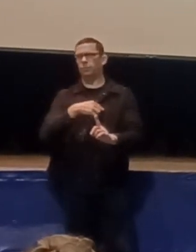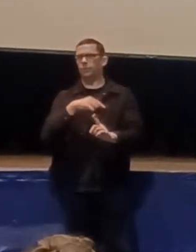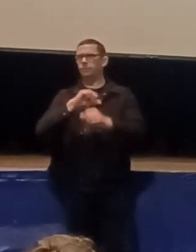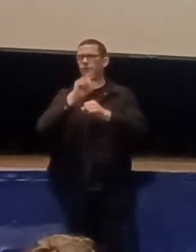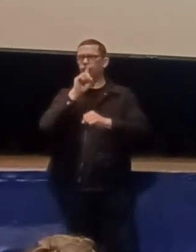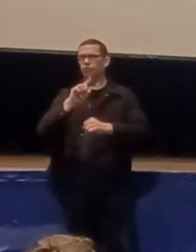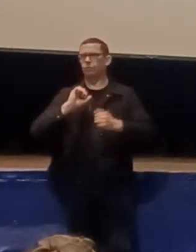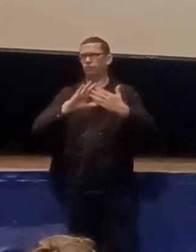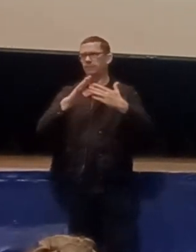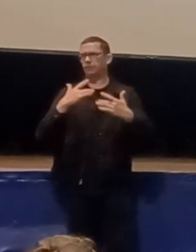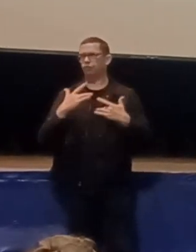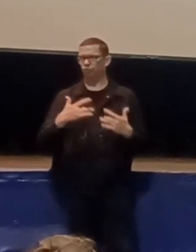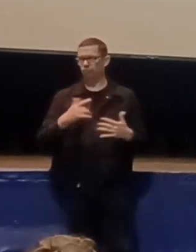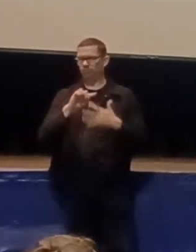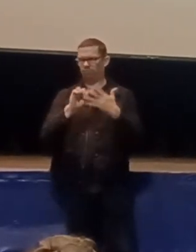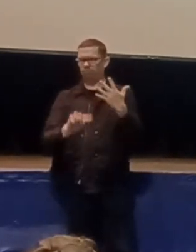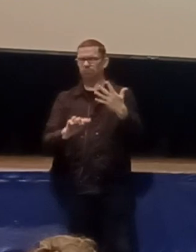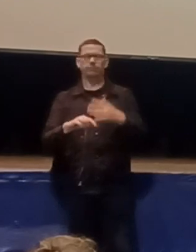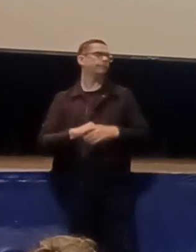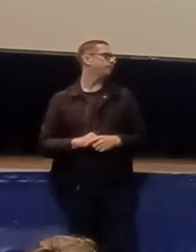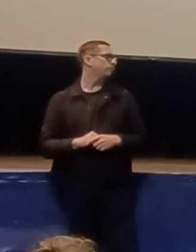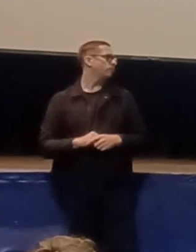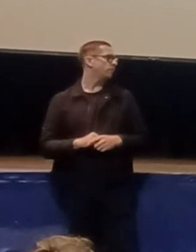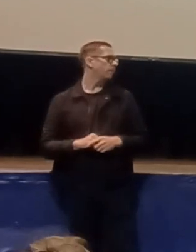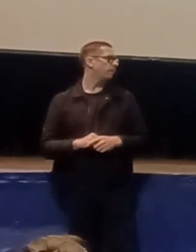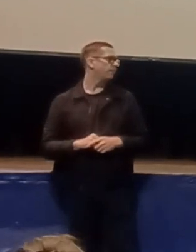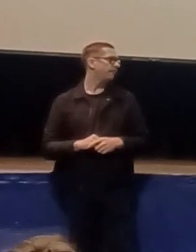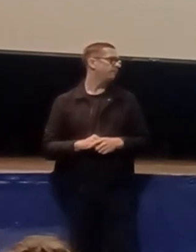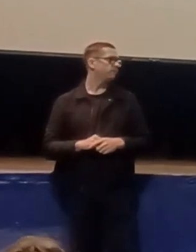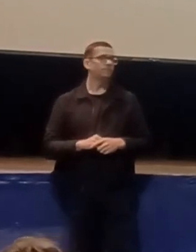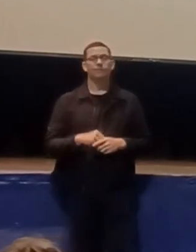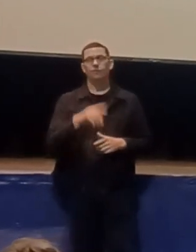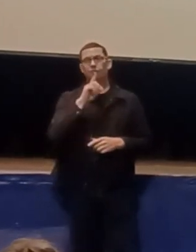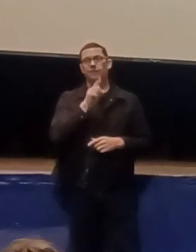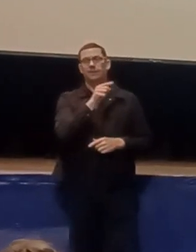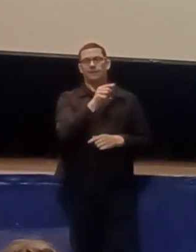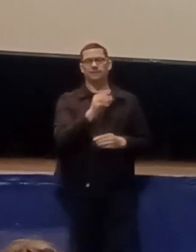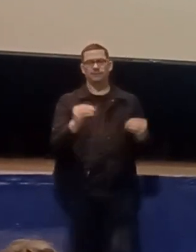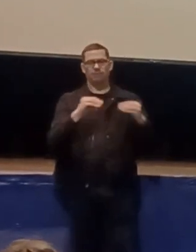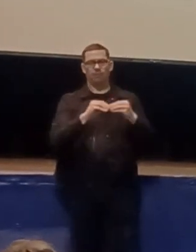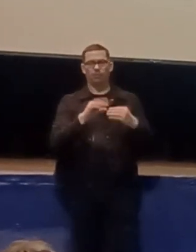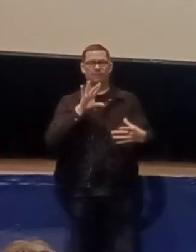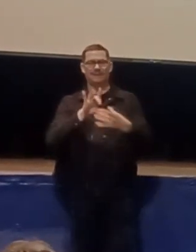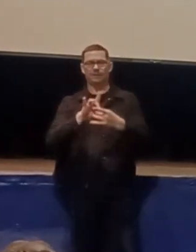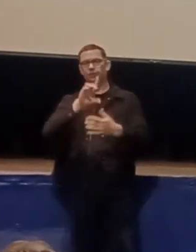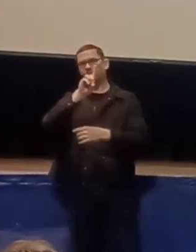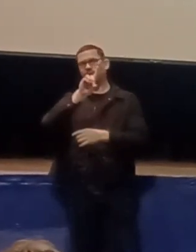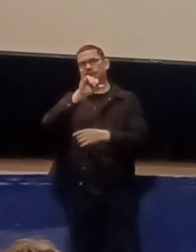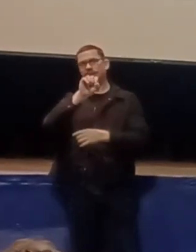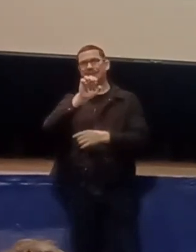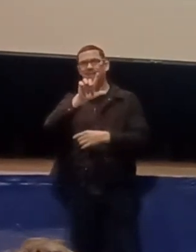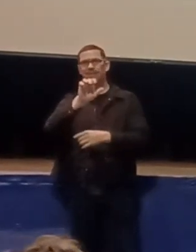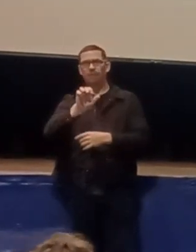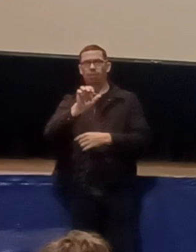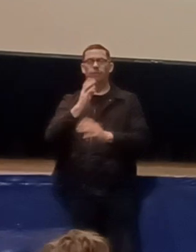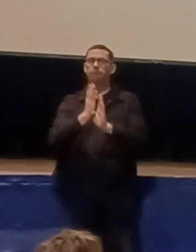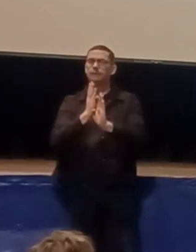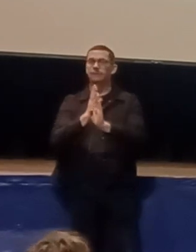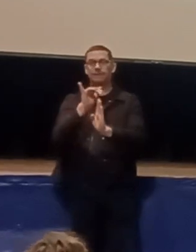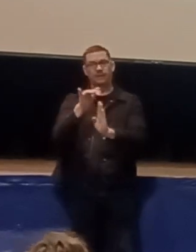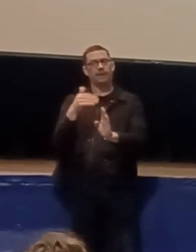concerns, which actually are a little bit more relevant for diesel buses, which do have some challenges in